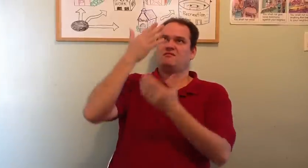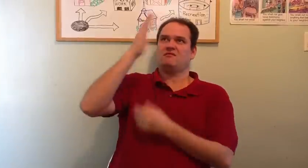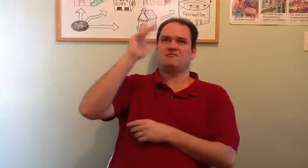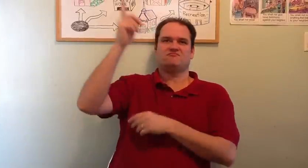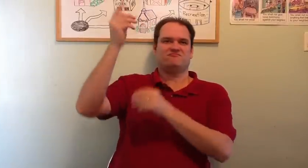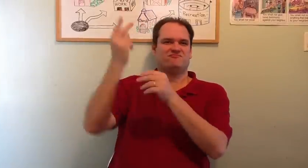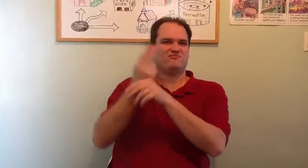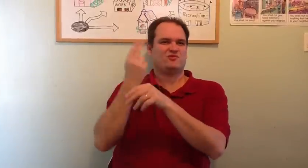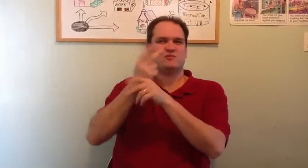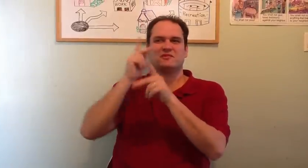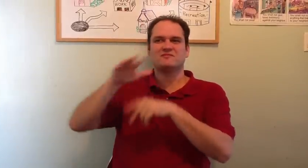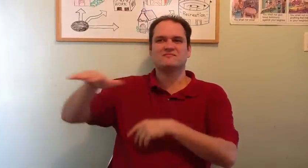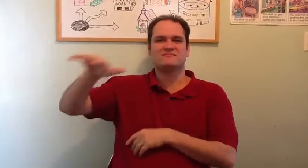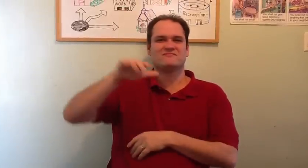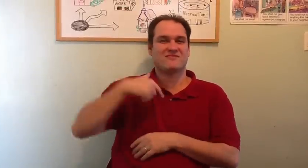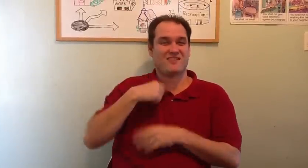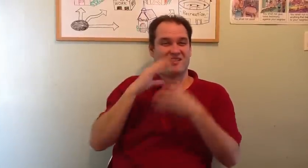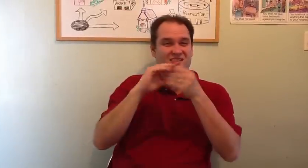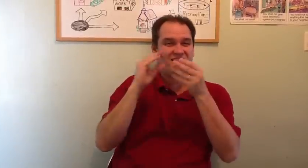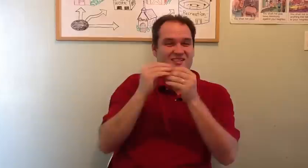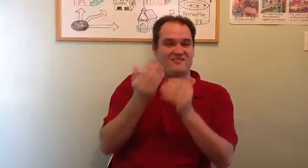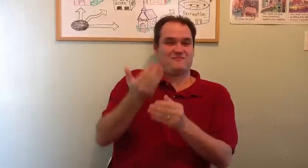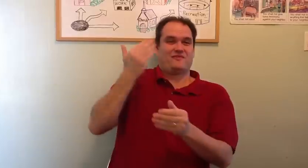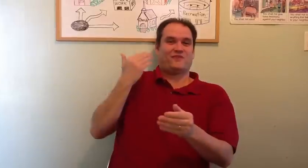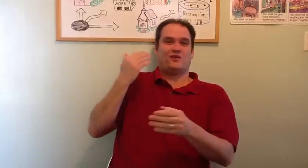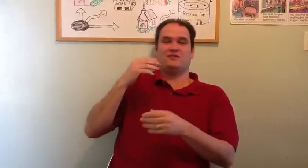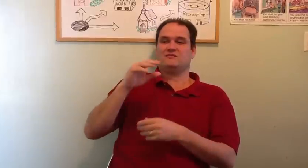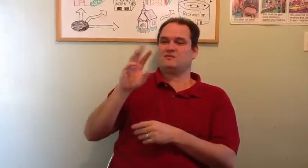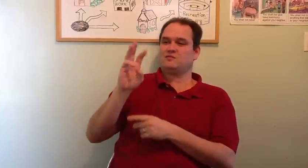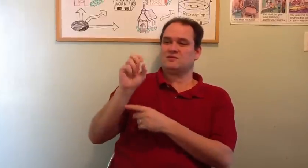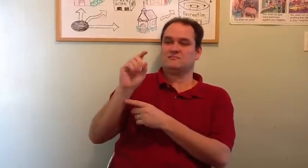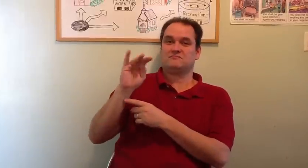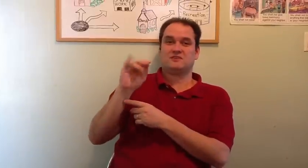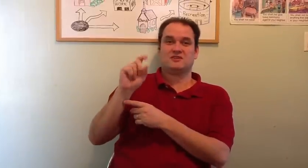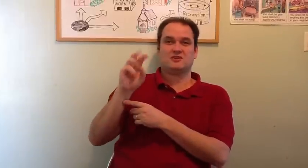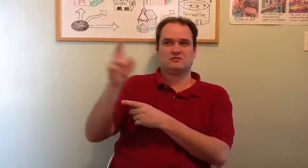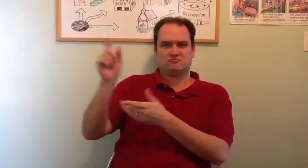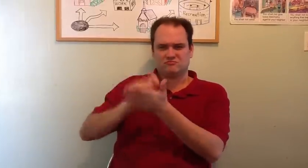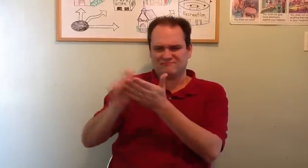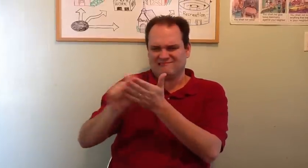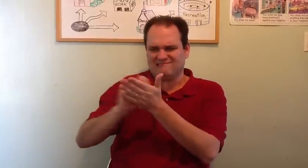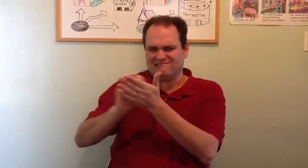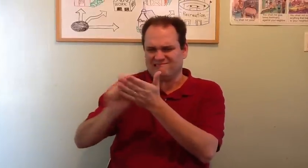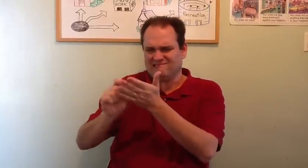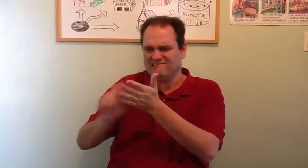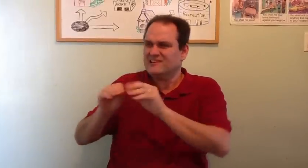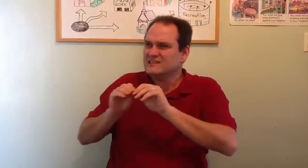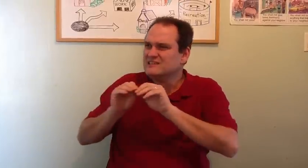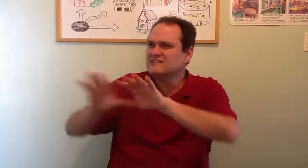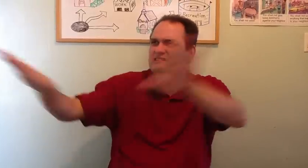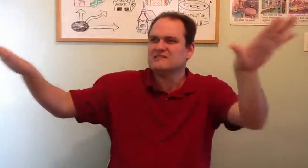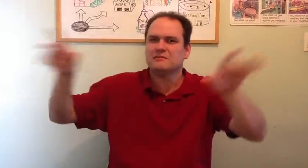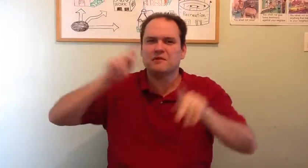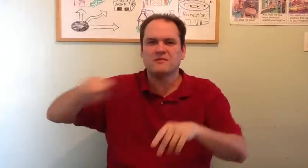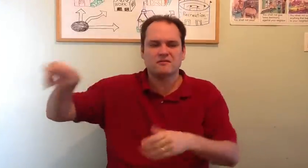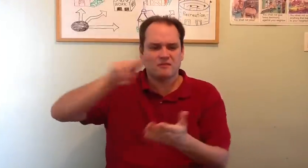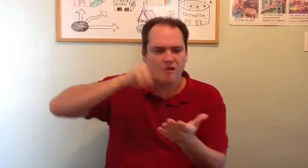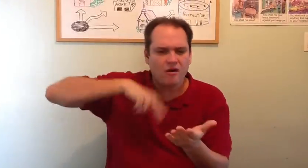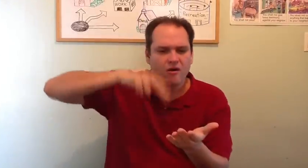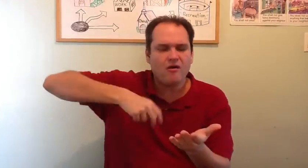through this vlog you may reach people. You know, I praise God for people, God using people, those who